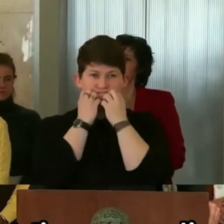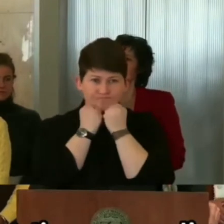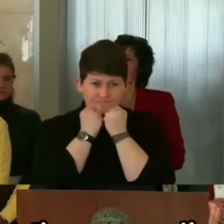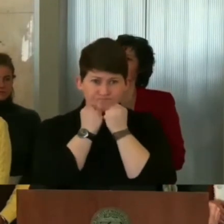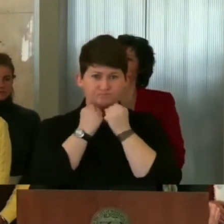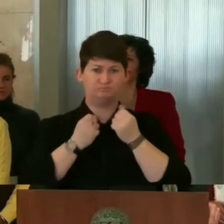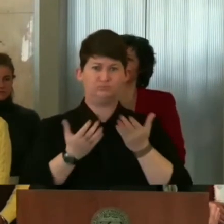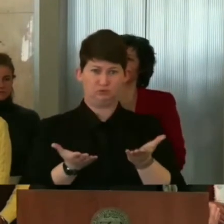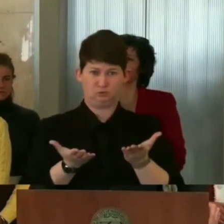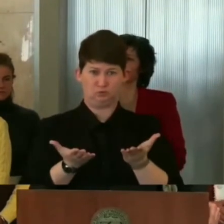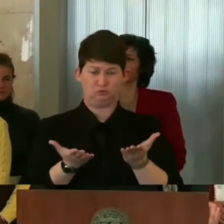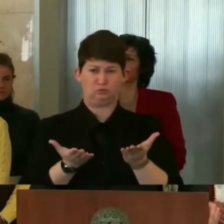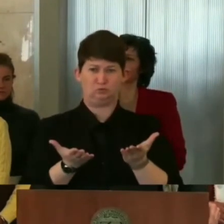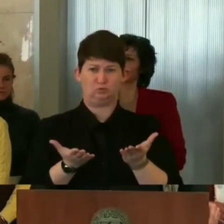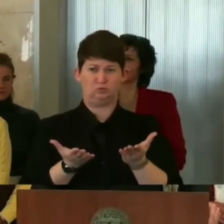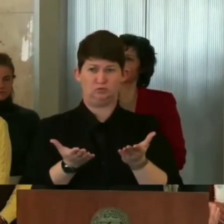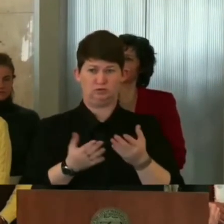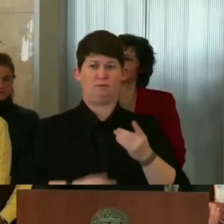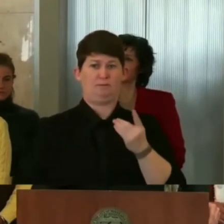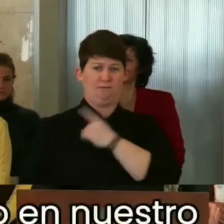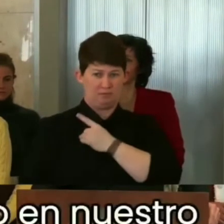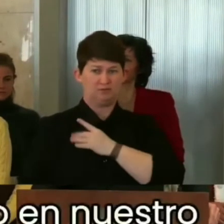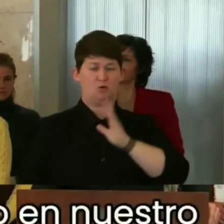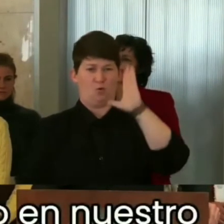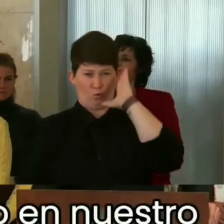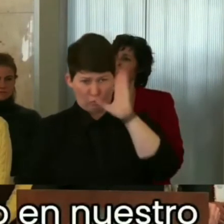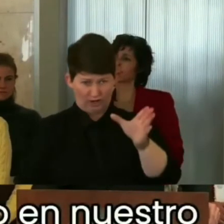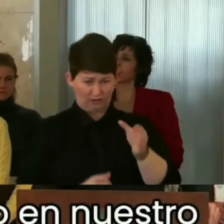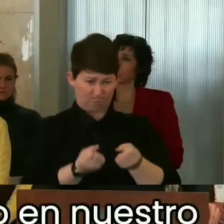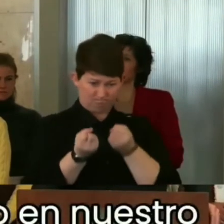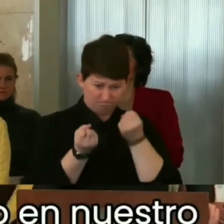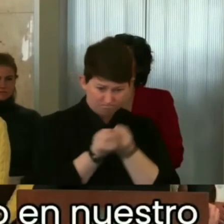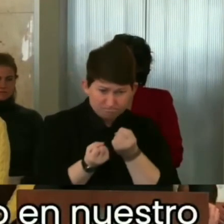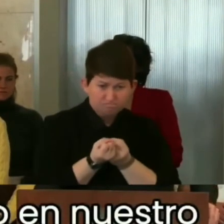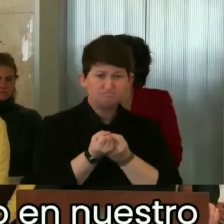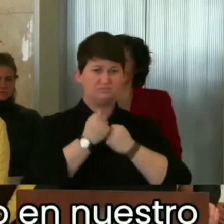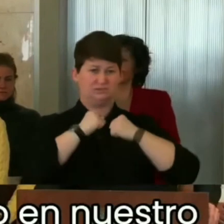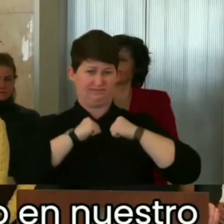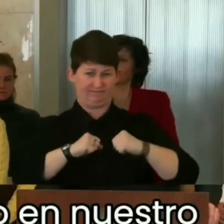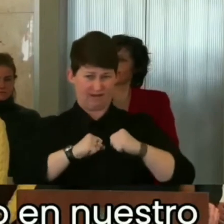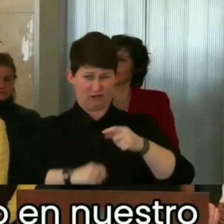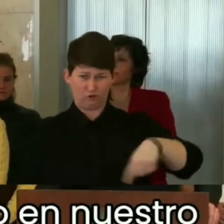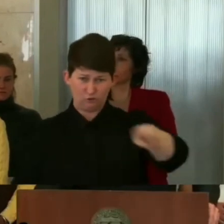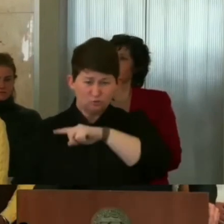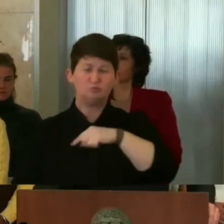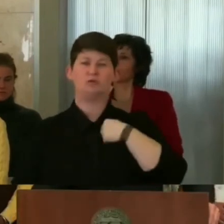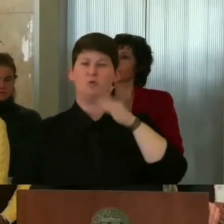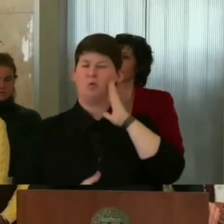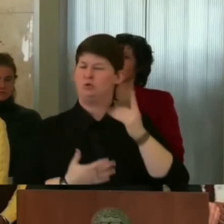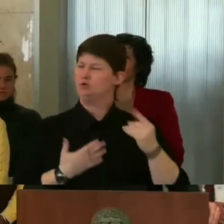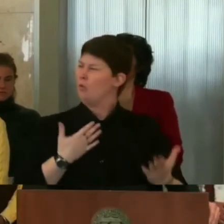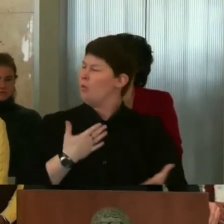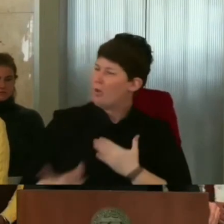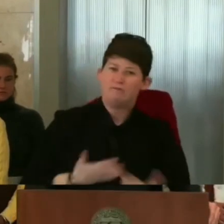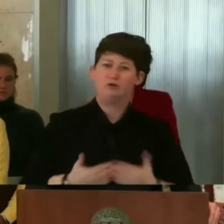In the city of Minneapolis, we will stand up for you, and we will do anything in our power to